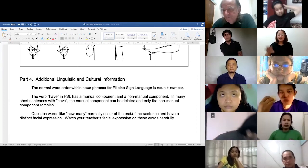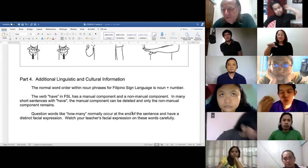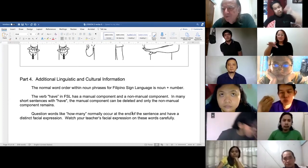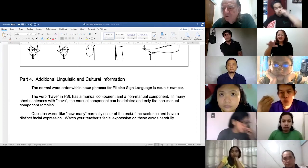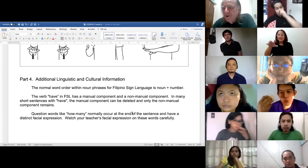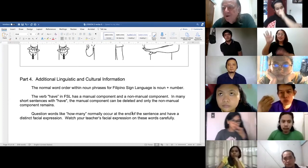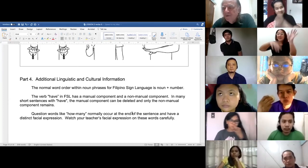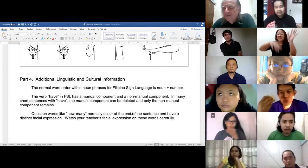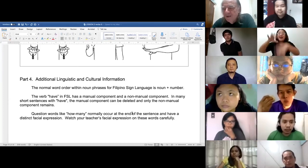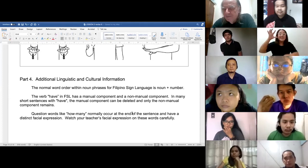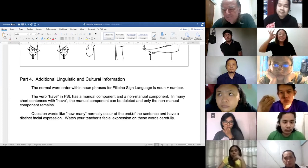Do it all over again.